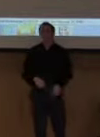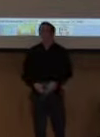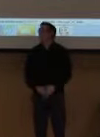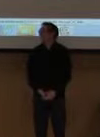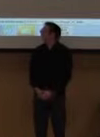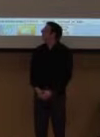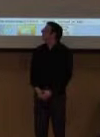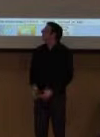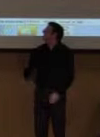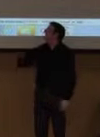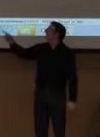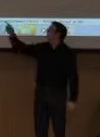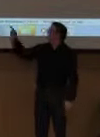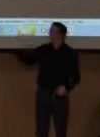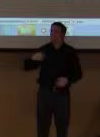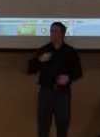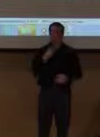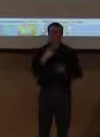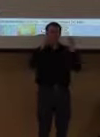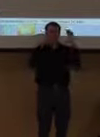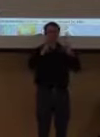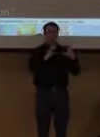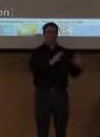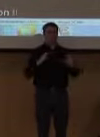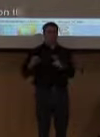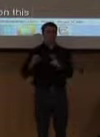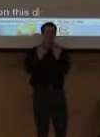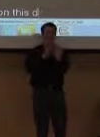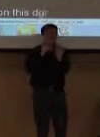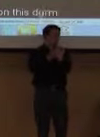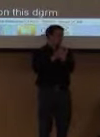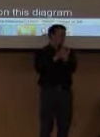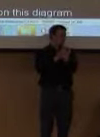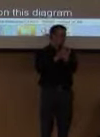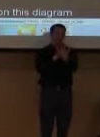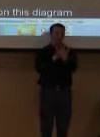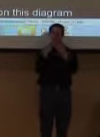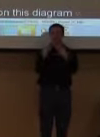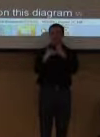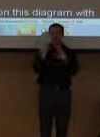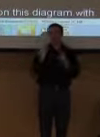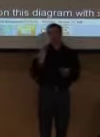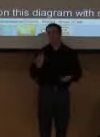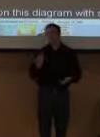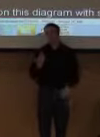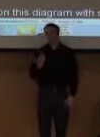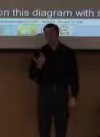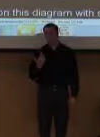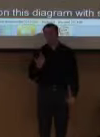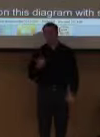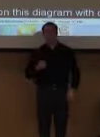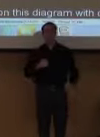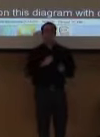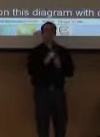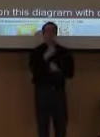So there are 4 circles on this diagram. The center circle is email. With the